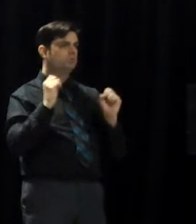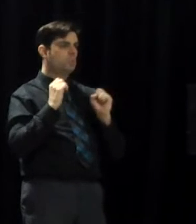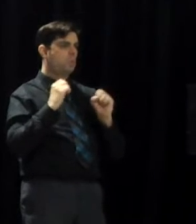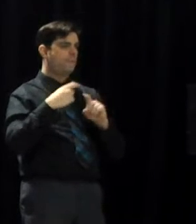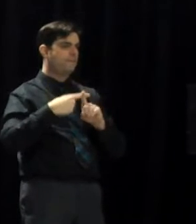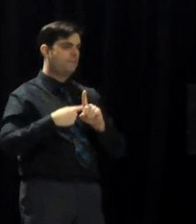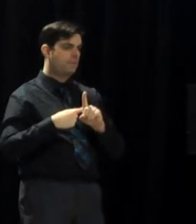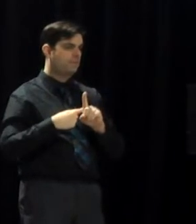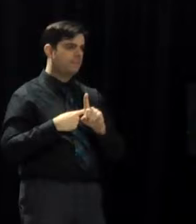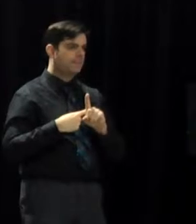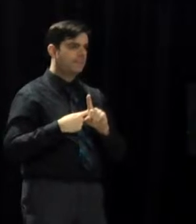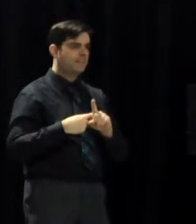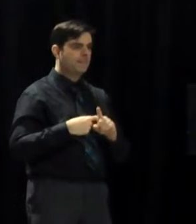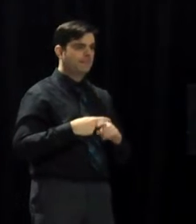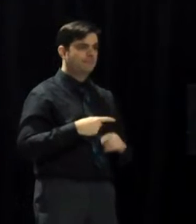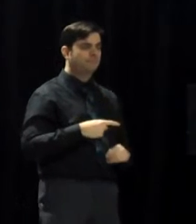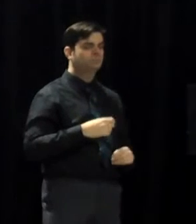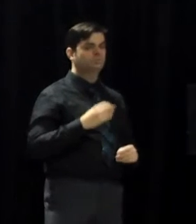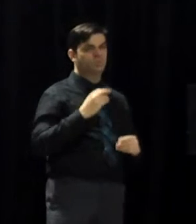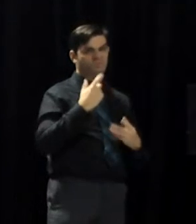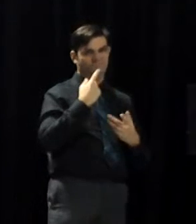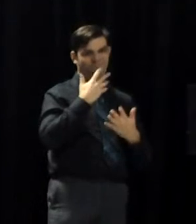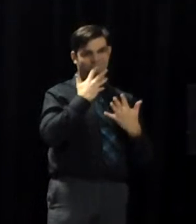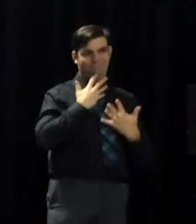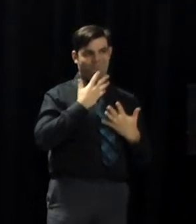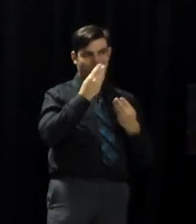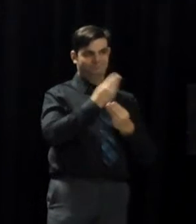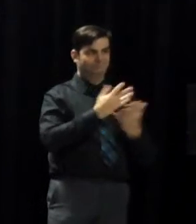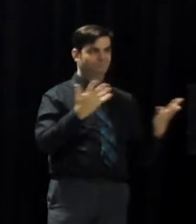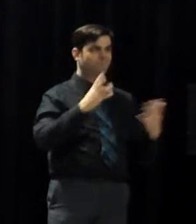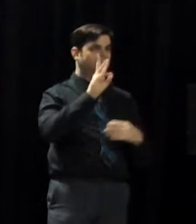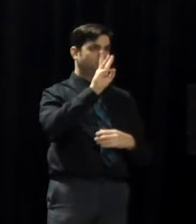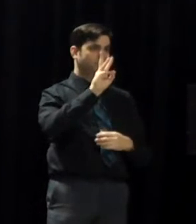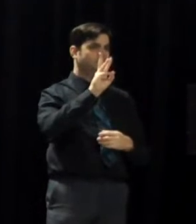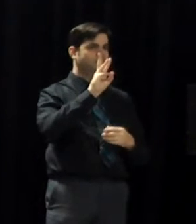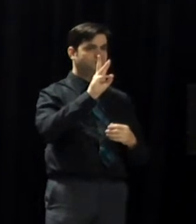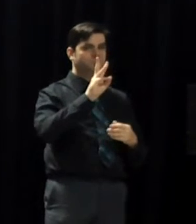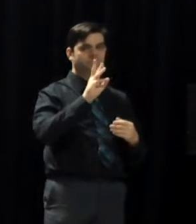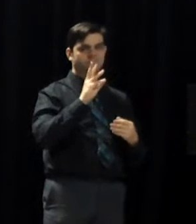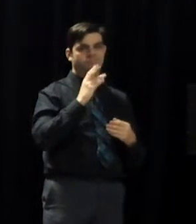residents in the community yesterday, 2 hospital deaths.